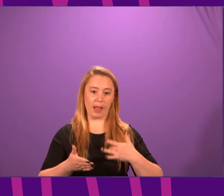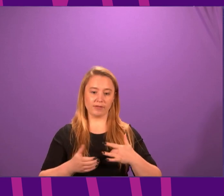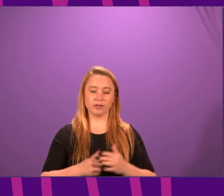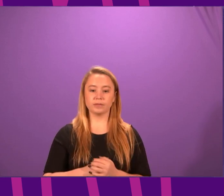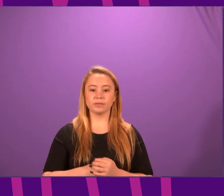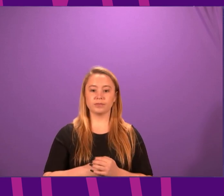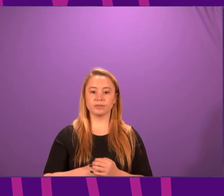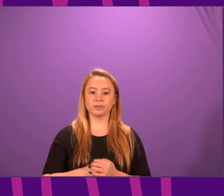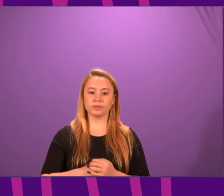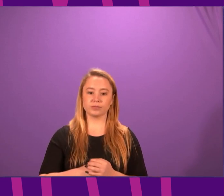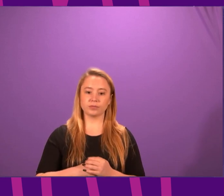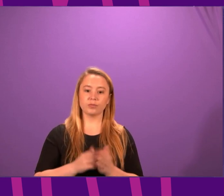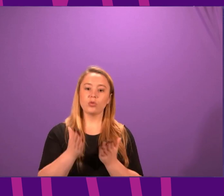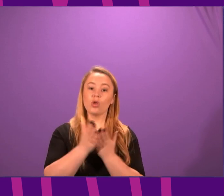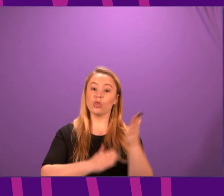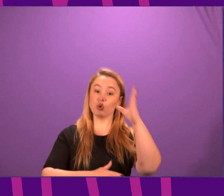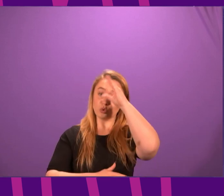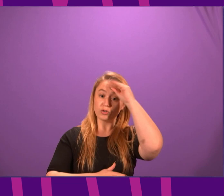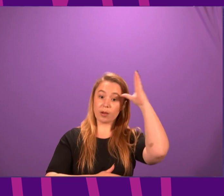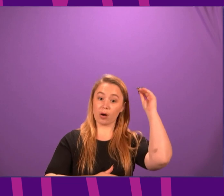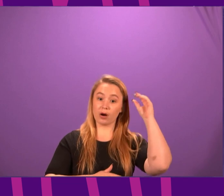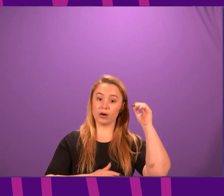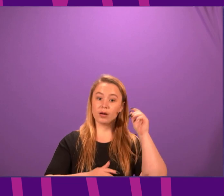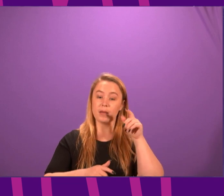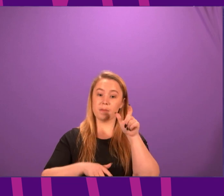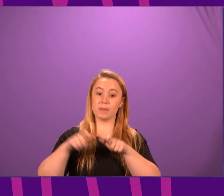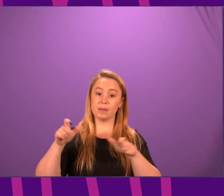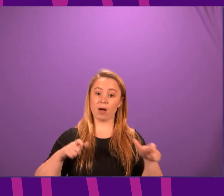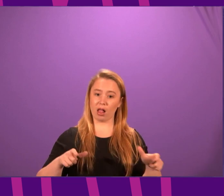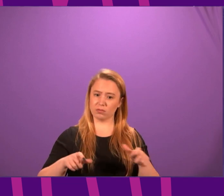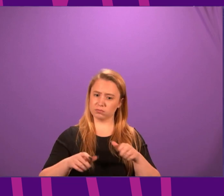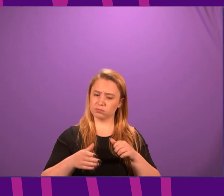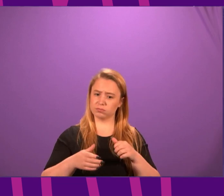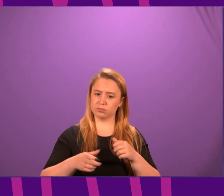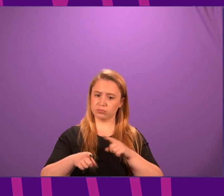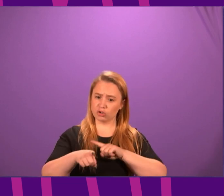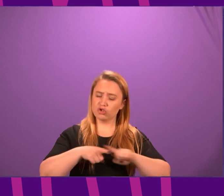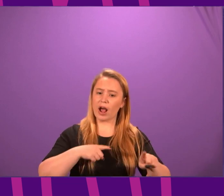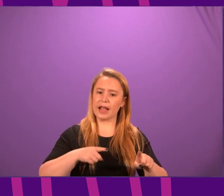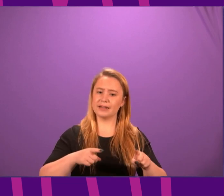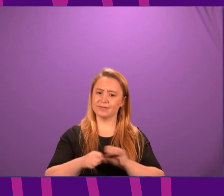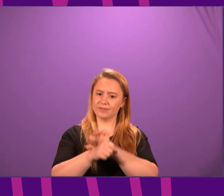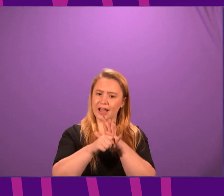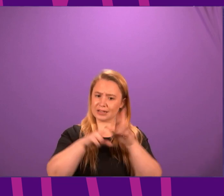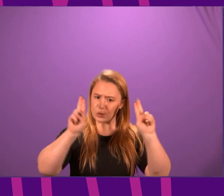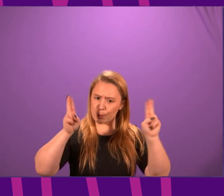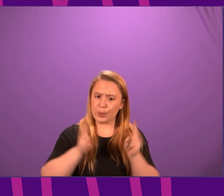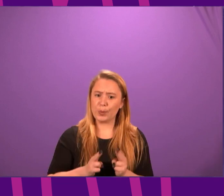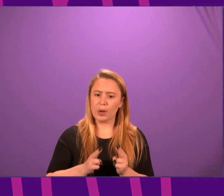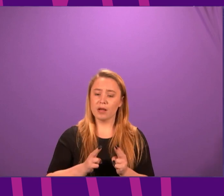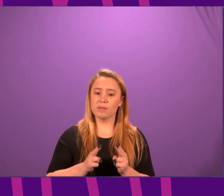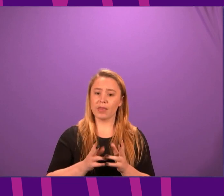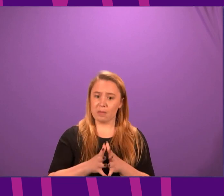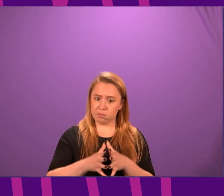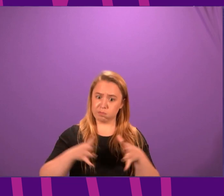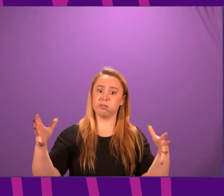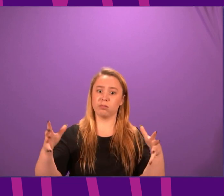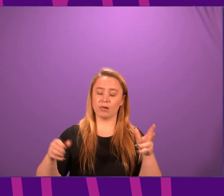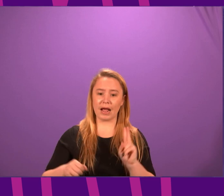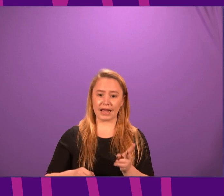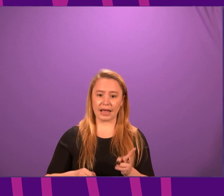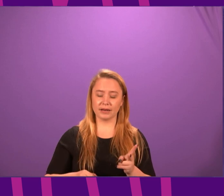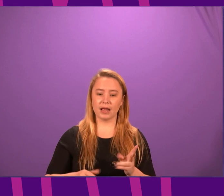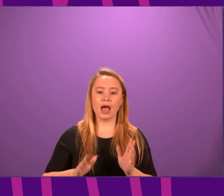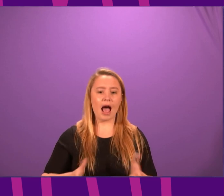to suppress the virus over the summer, but it has subsequently escalated out of control. We have to learn, we need